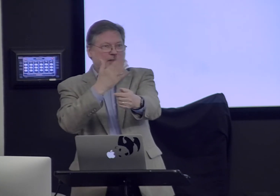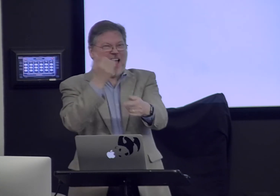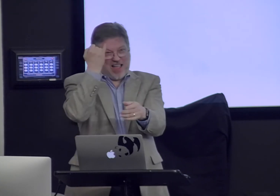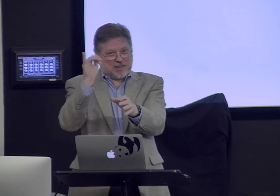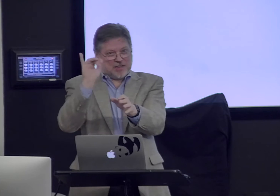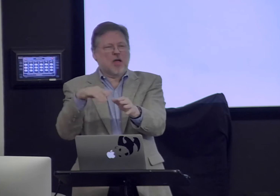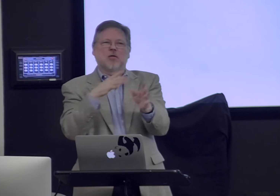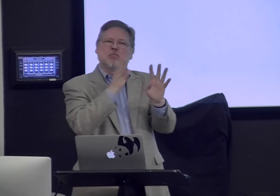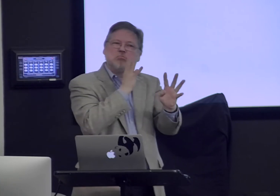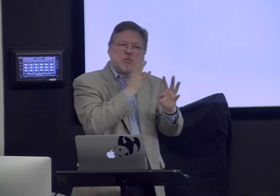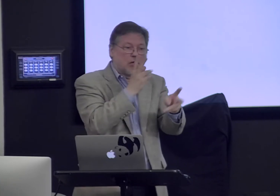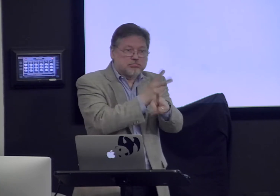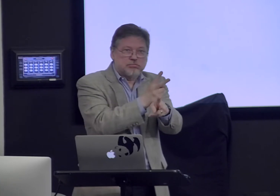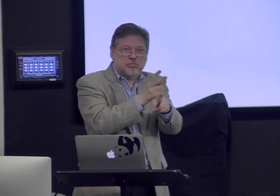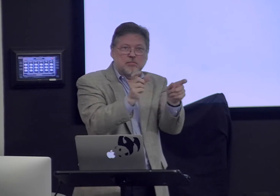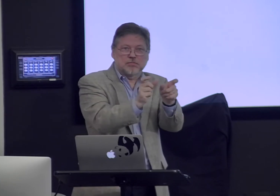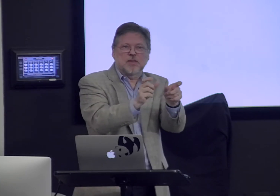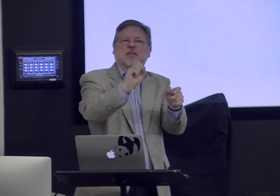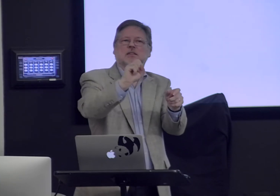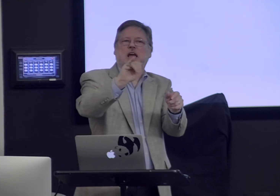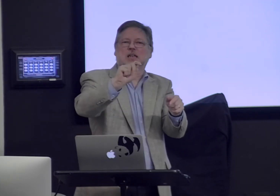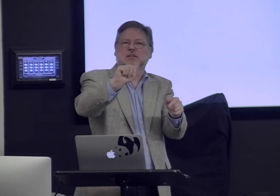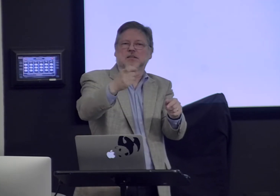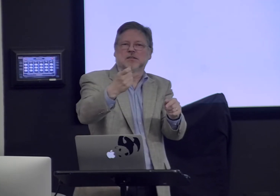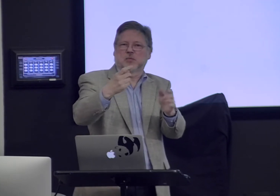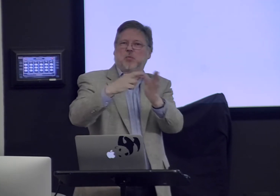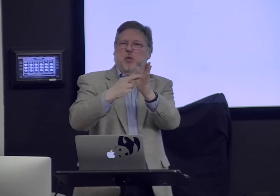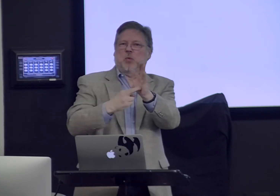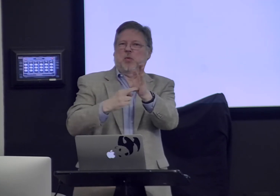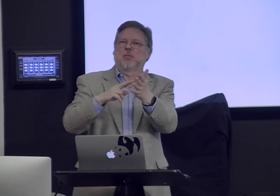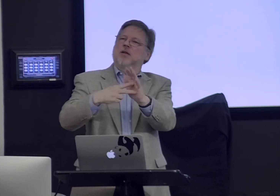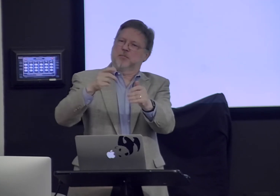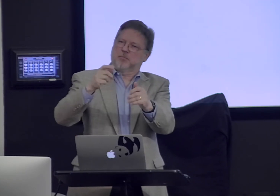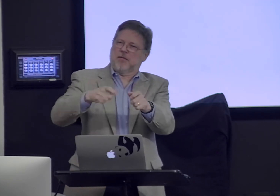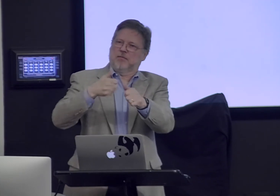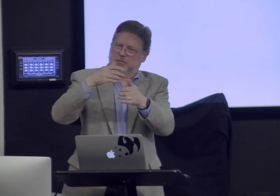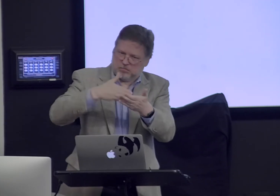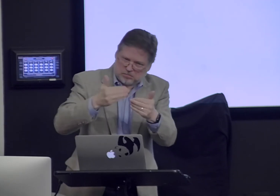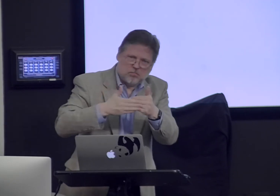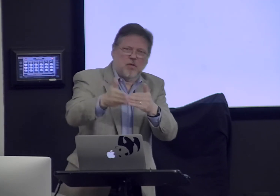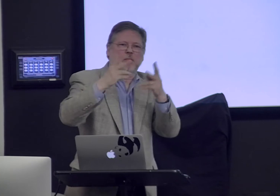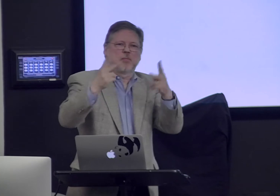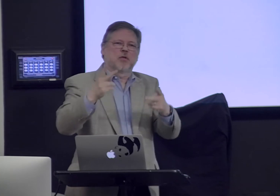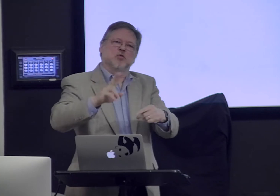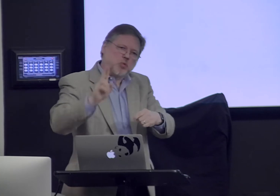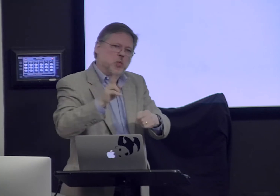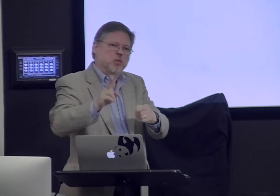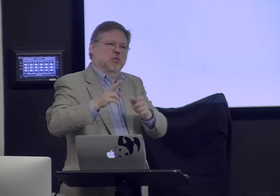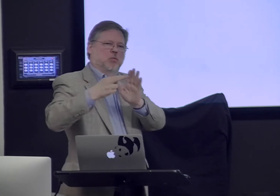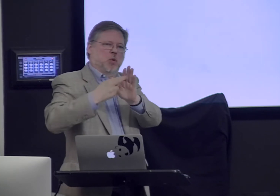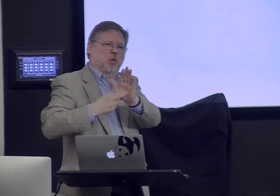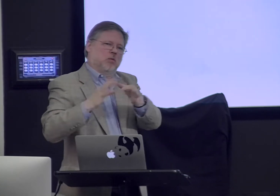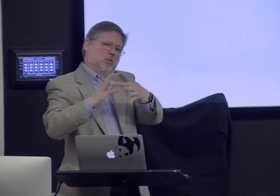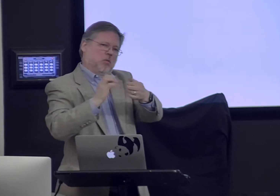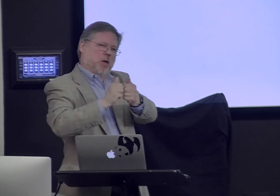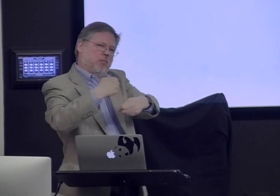people communicate and make sure that they're mutually intelligible. As people come to conventionalize how